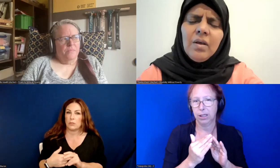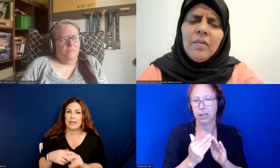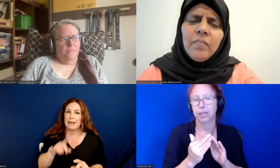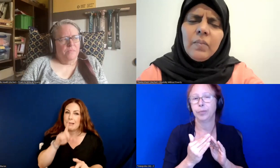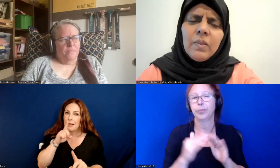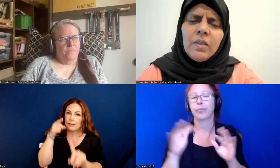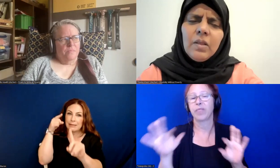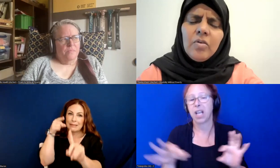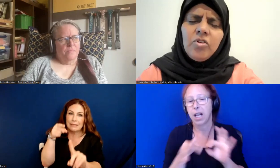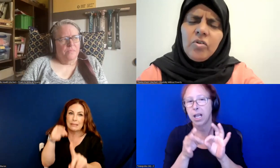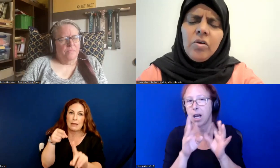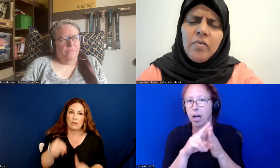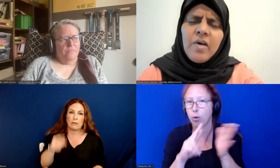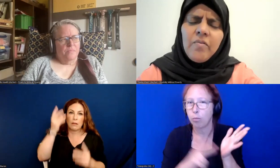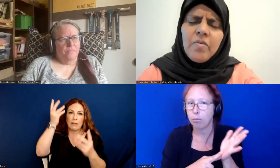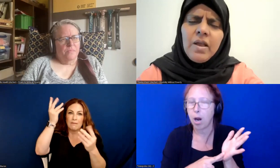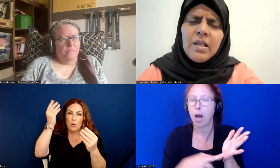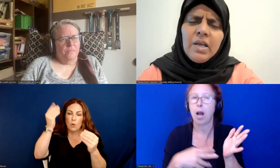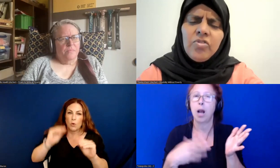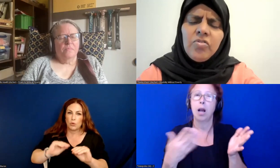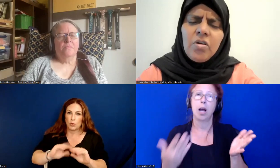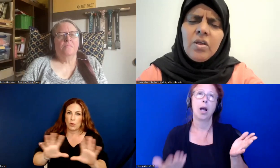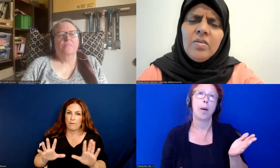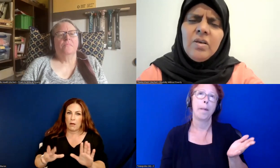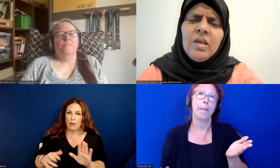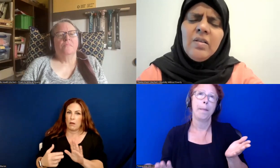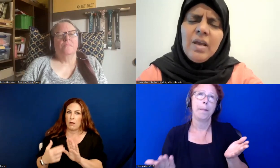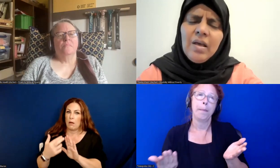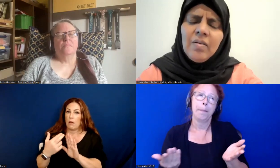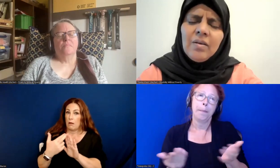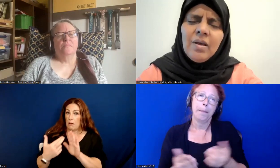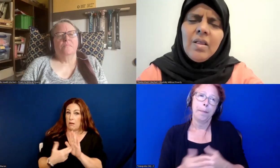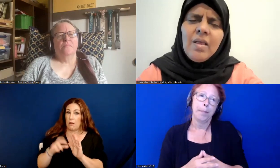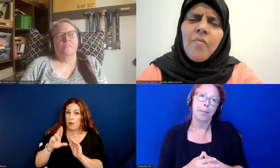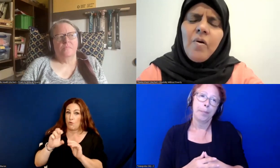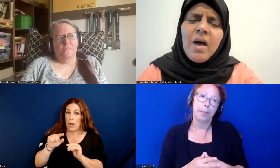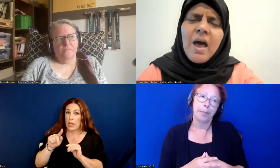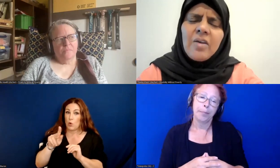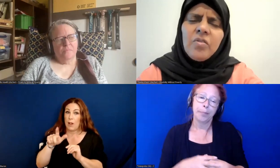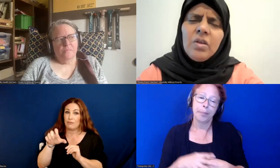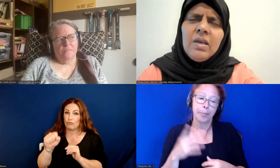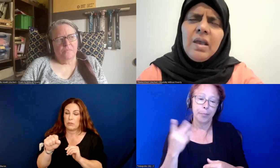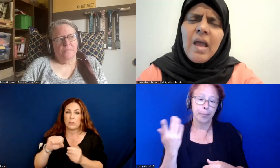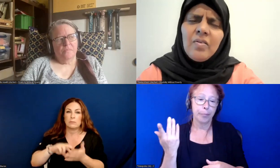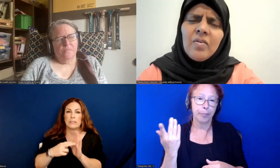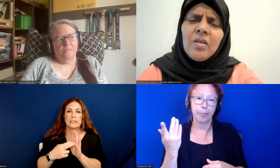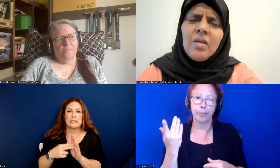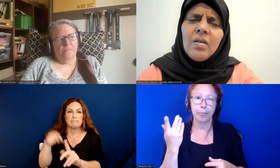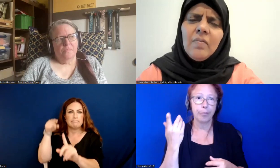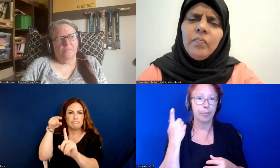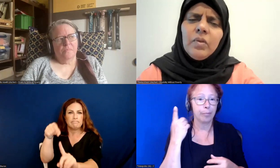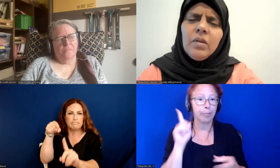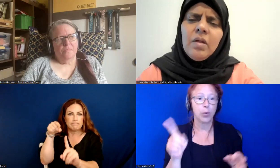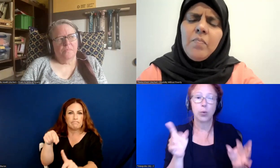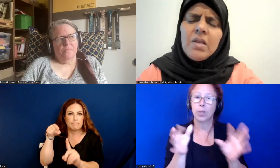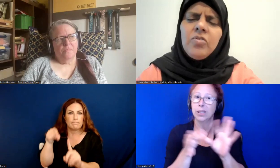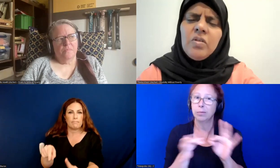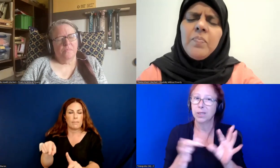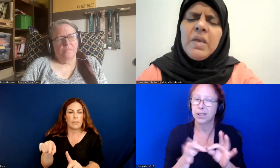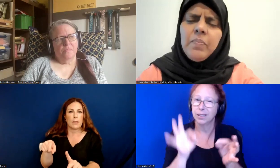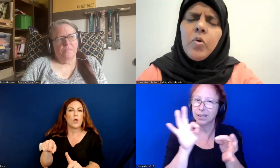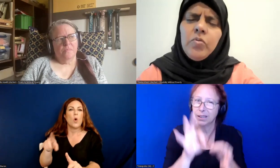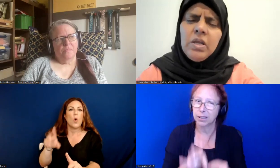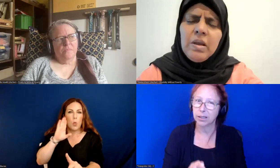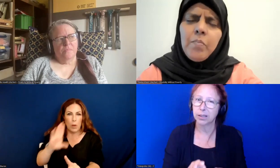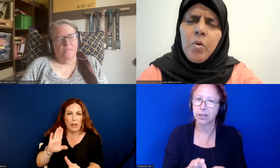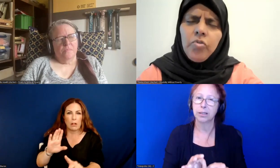details, to just clarify what regulations are, the details that will actually get the money to